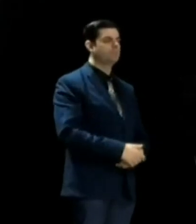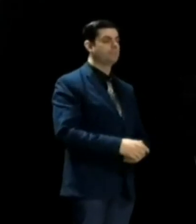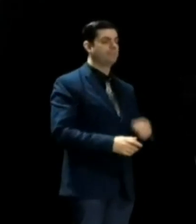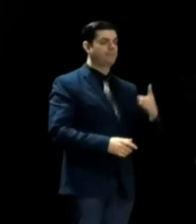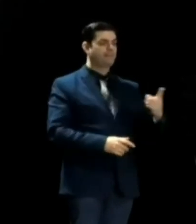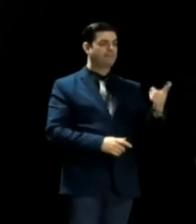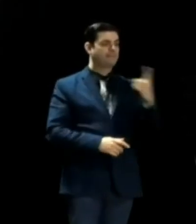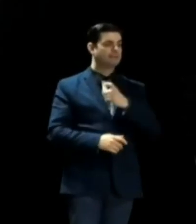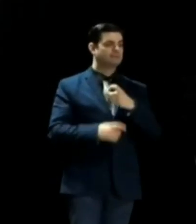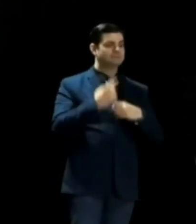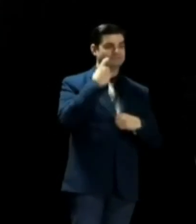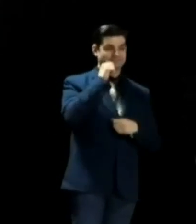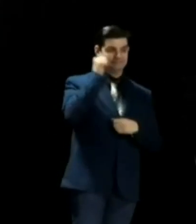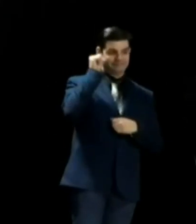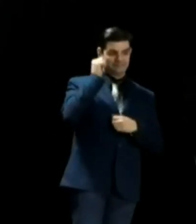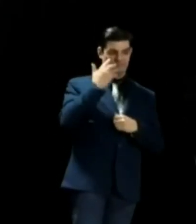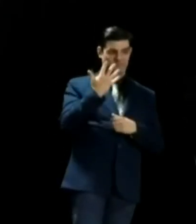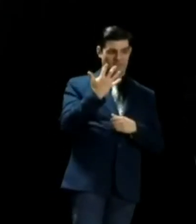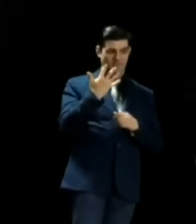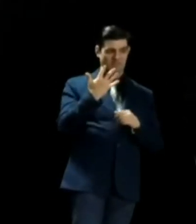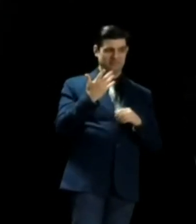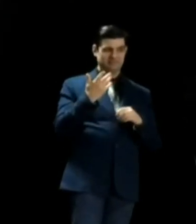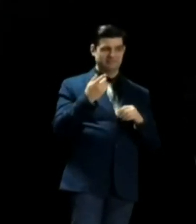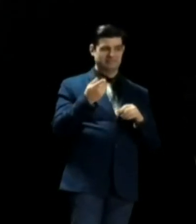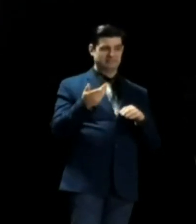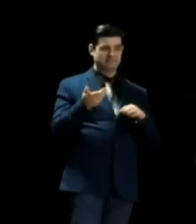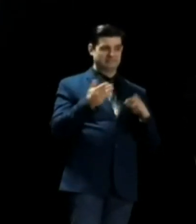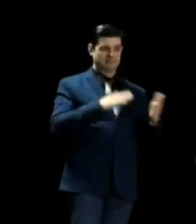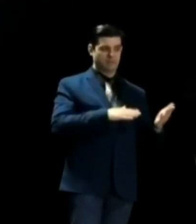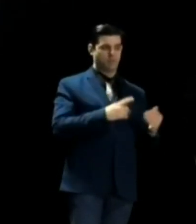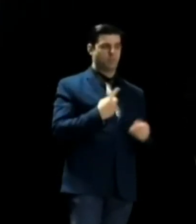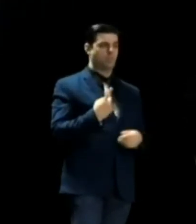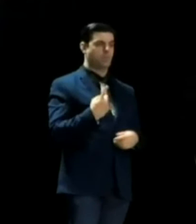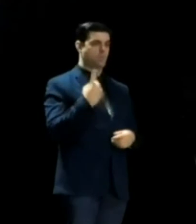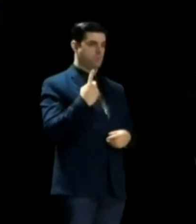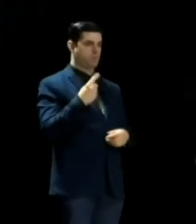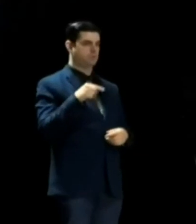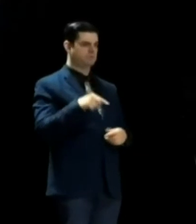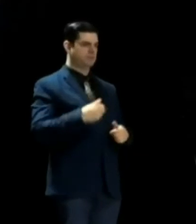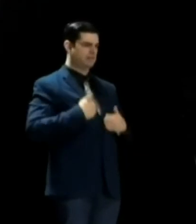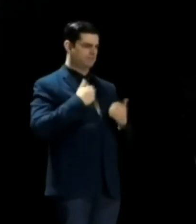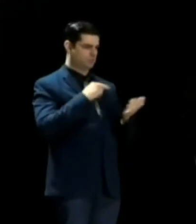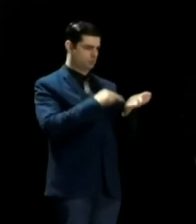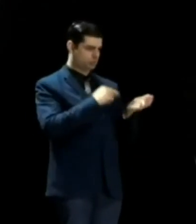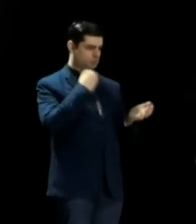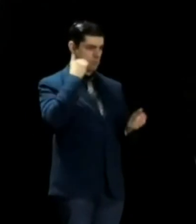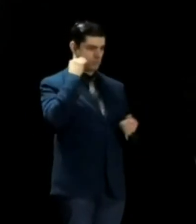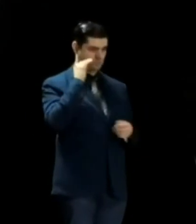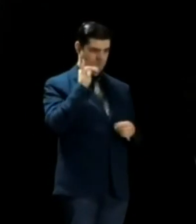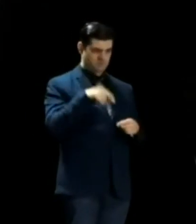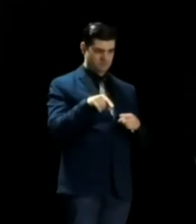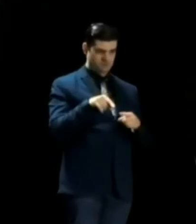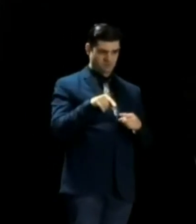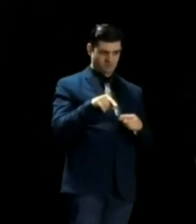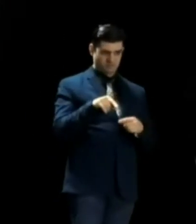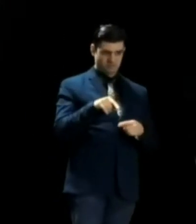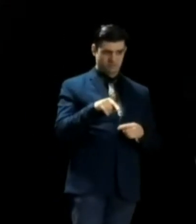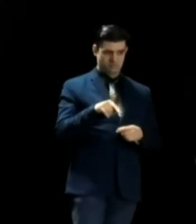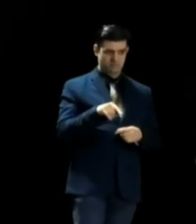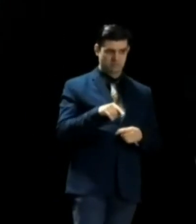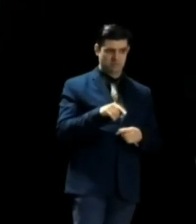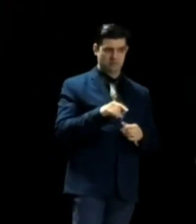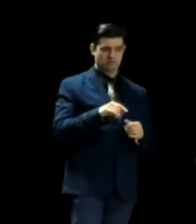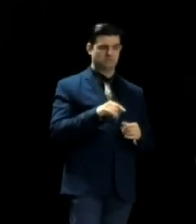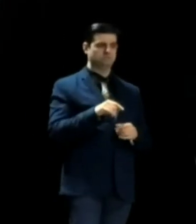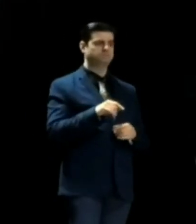lost yesterday And was the state had reported one before that. at least lived at a nursing home. I've been And told. are there differences on nursing homes,